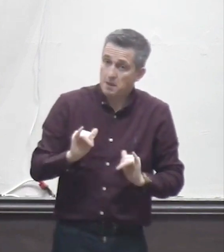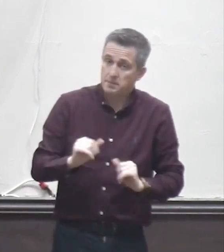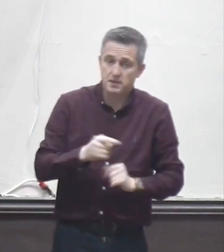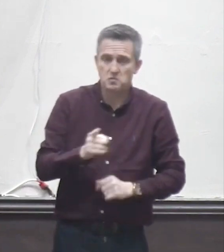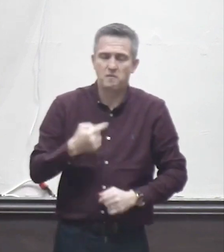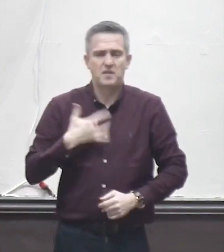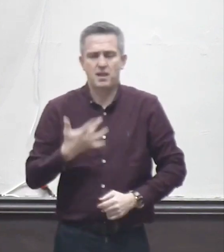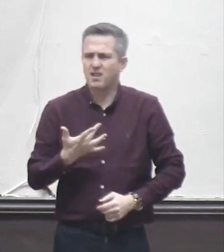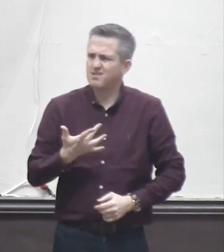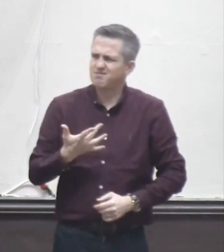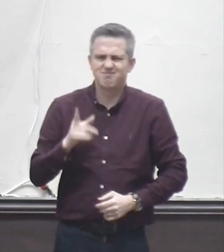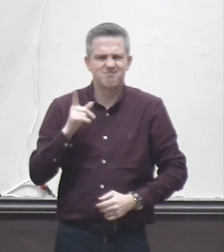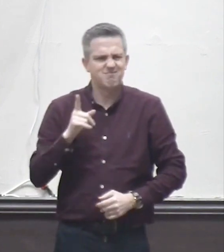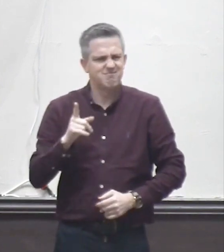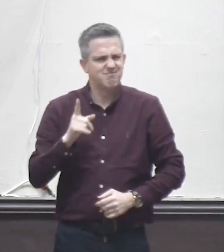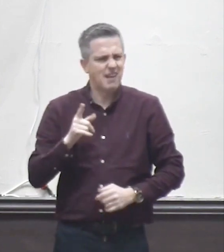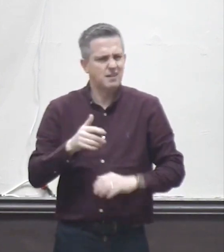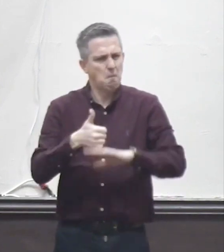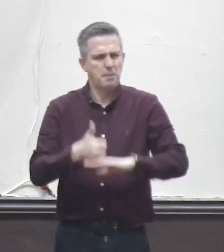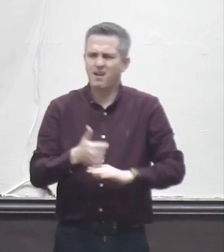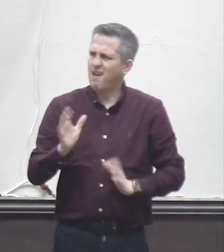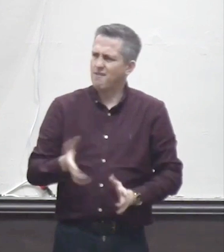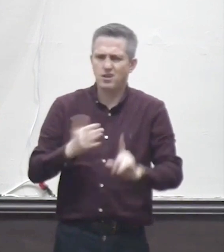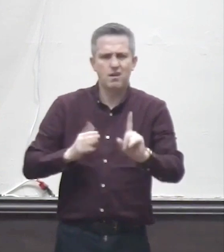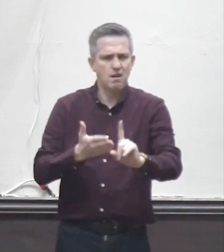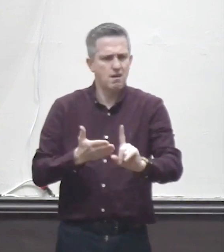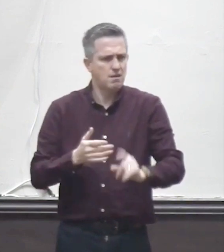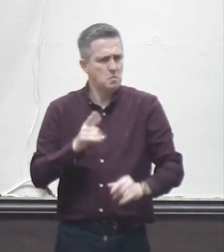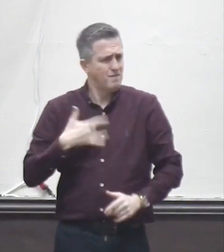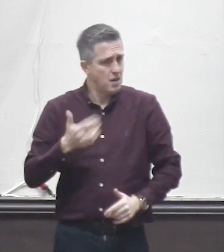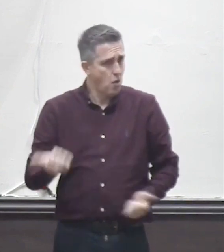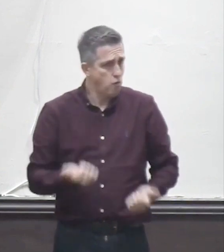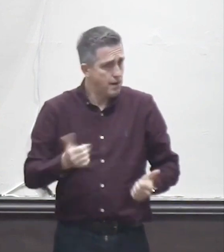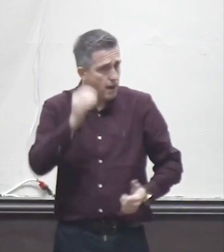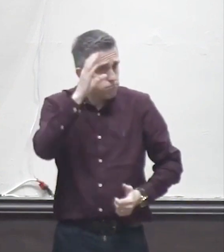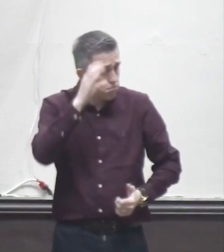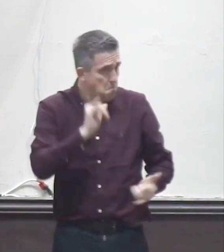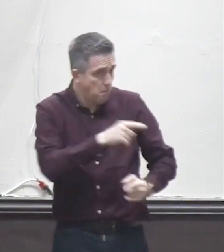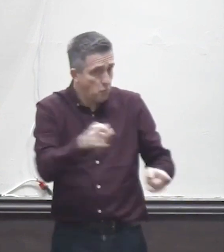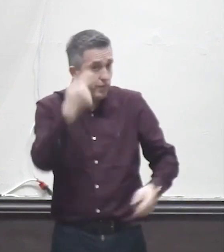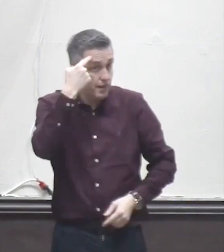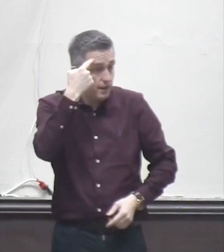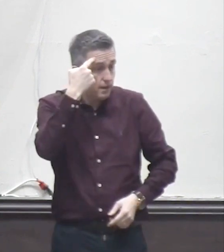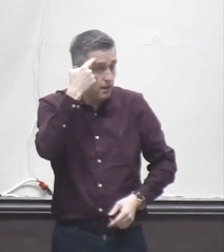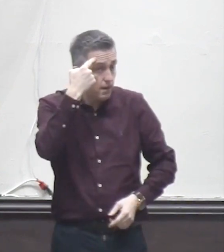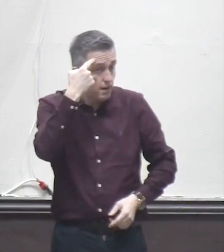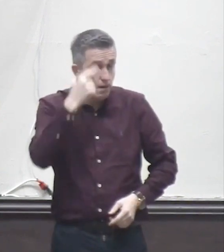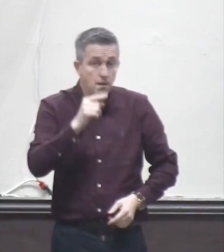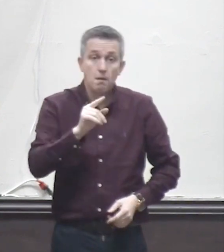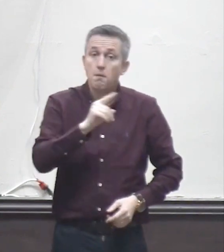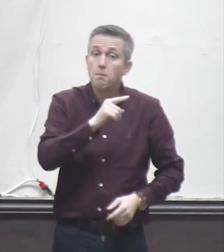simple understanding and we have a grasp of it. But sometimes when we